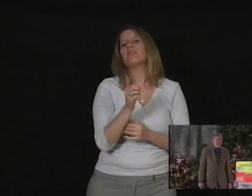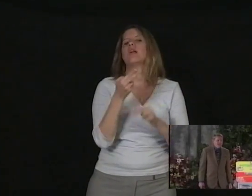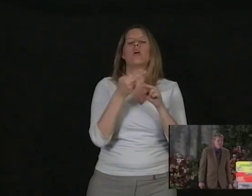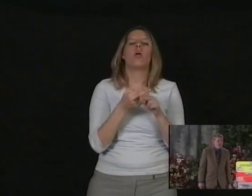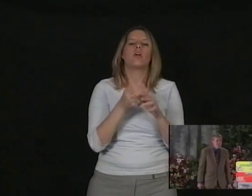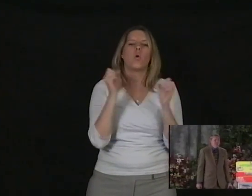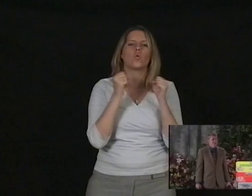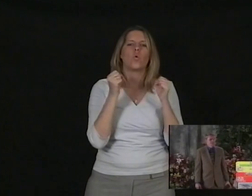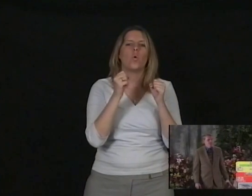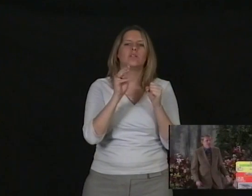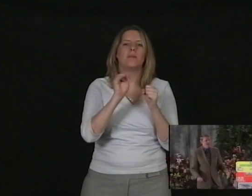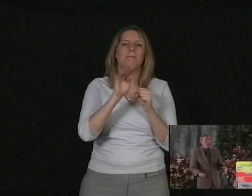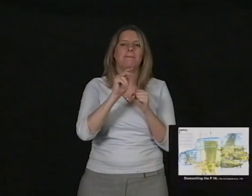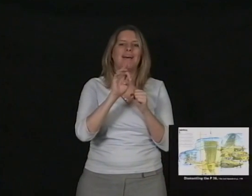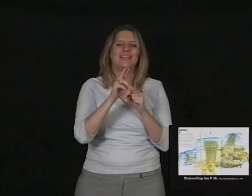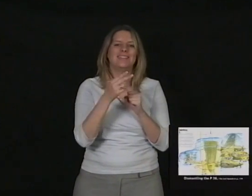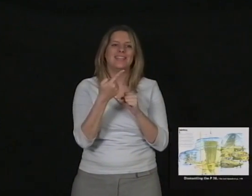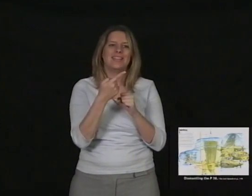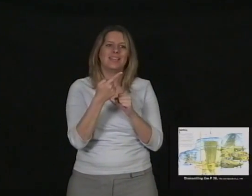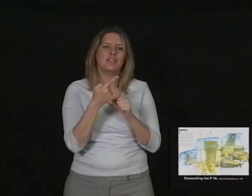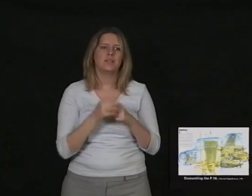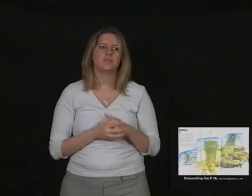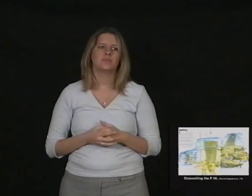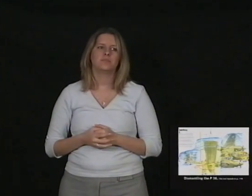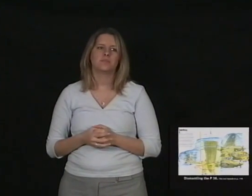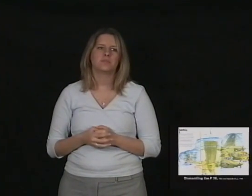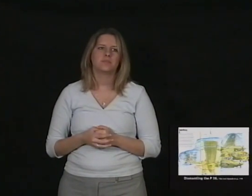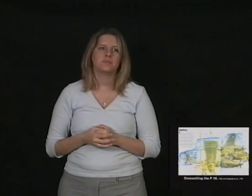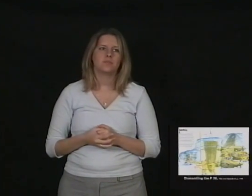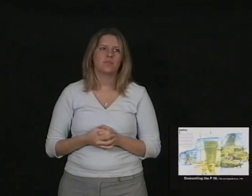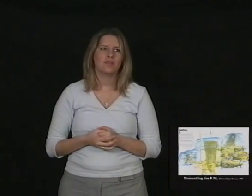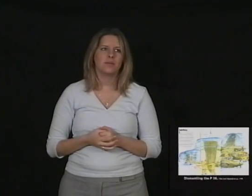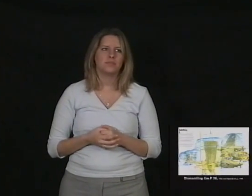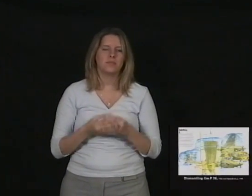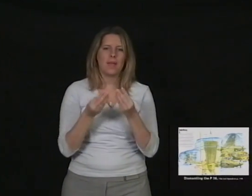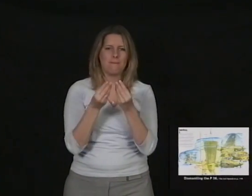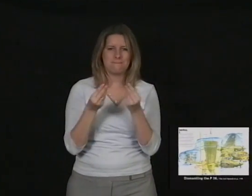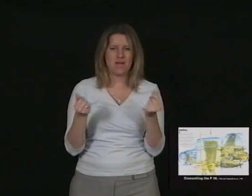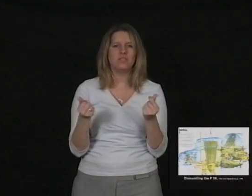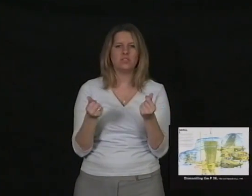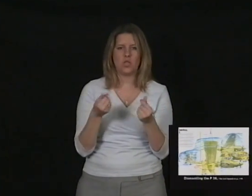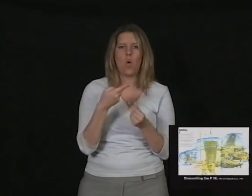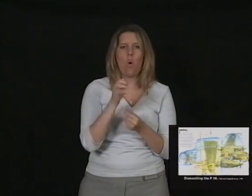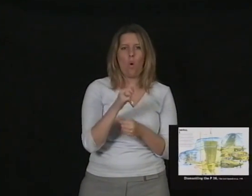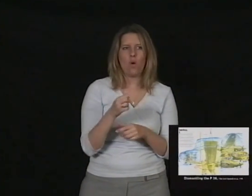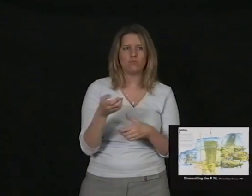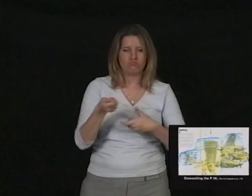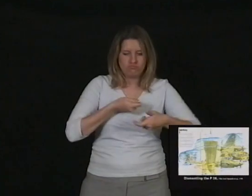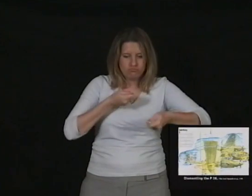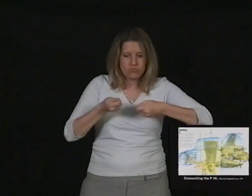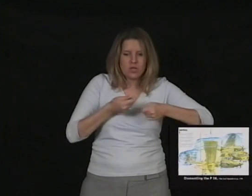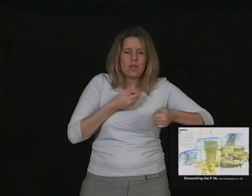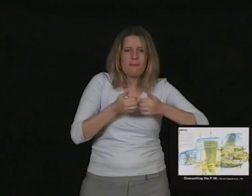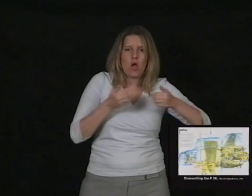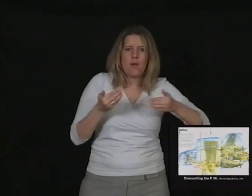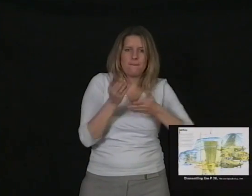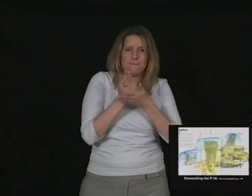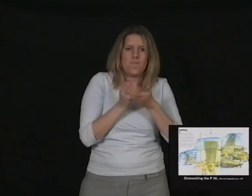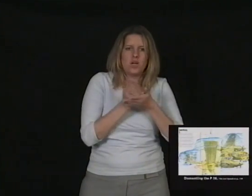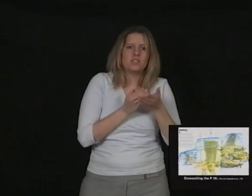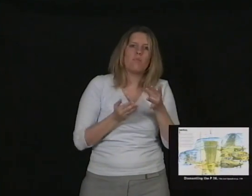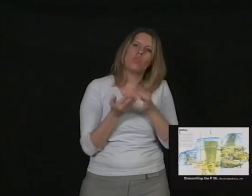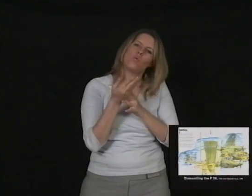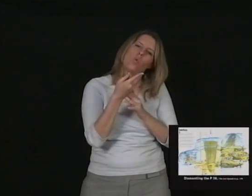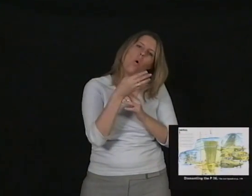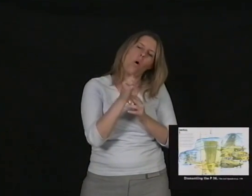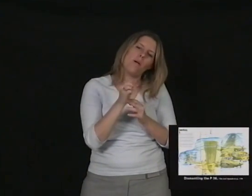cold mining with a hot tube they ran water through called the gopher. They melted a hole down there, took the airplane apart, brought the pieces up through the